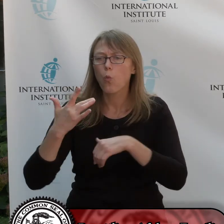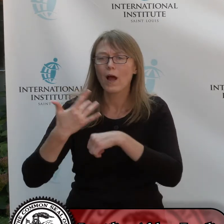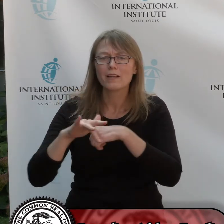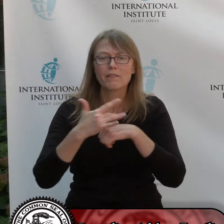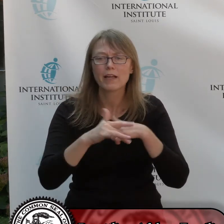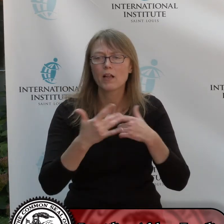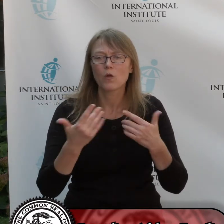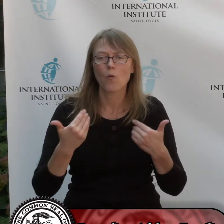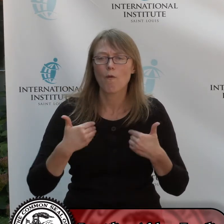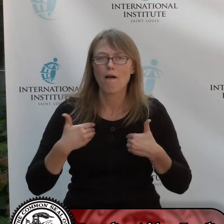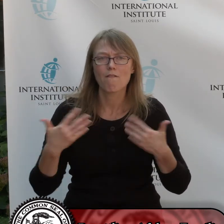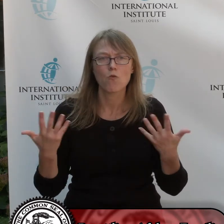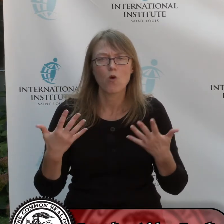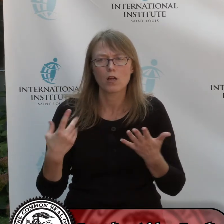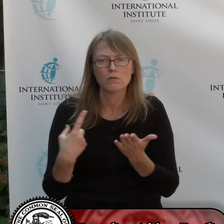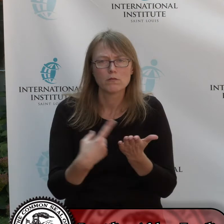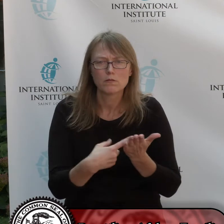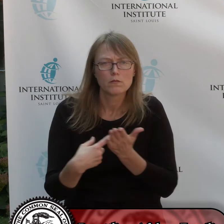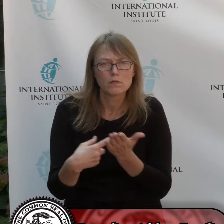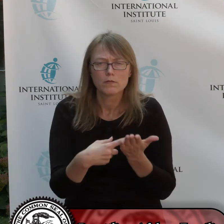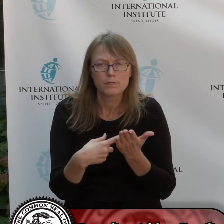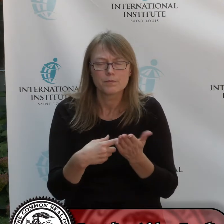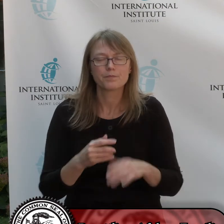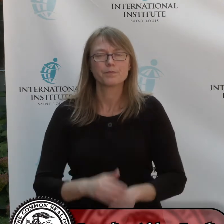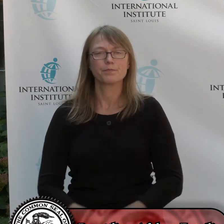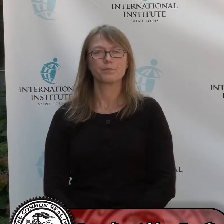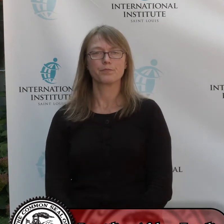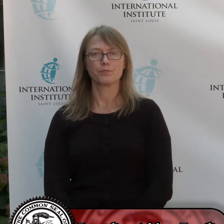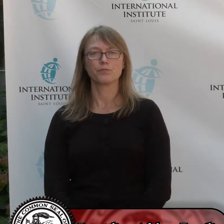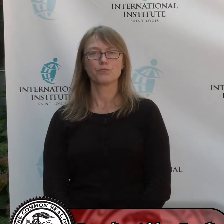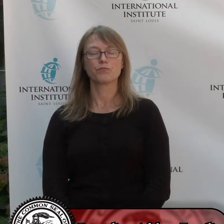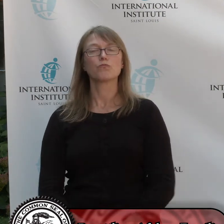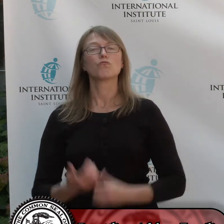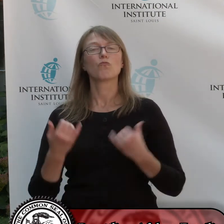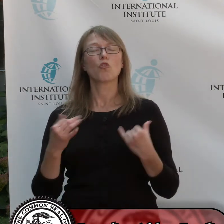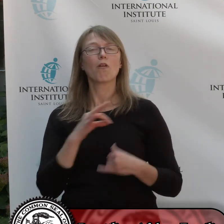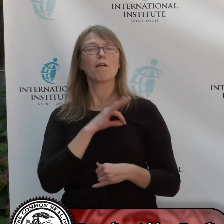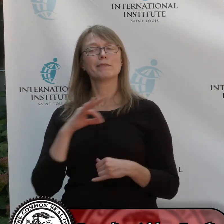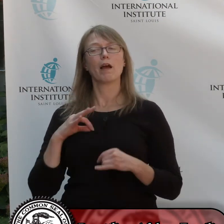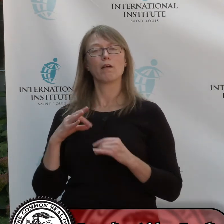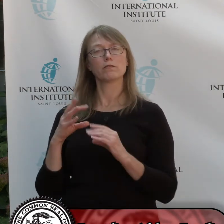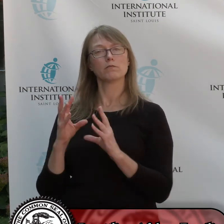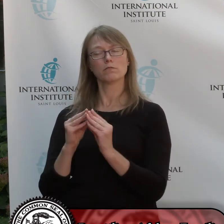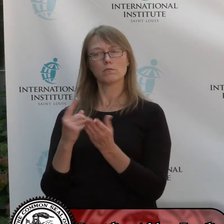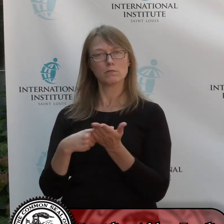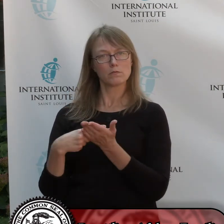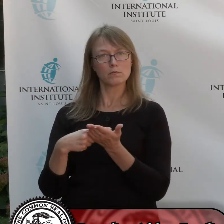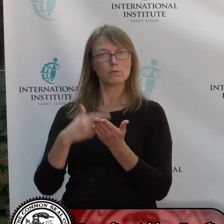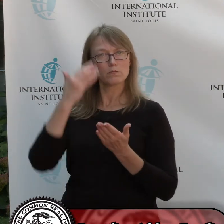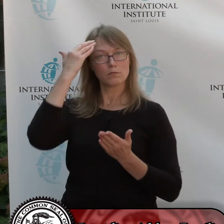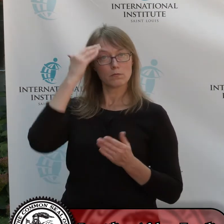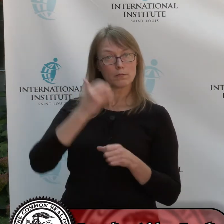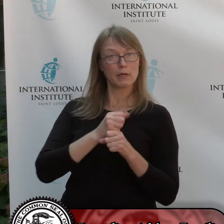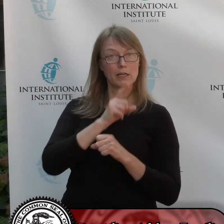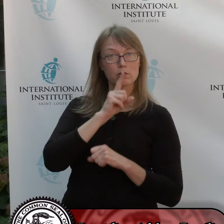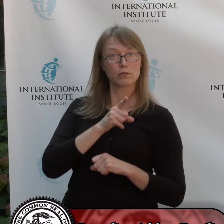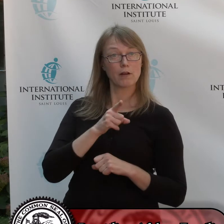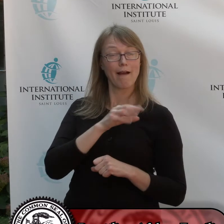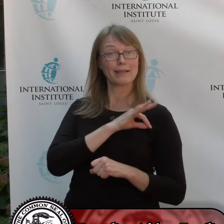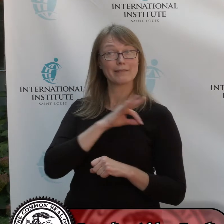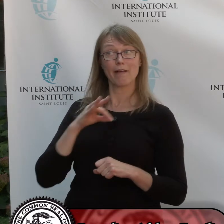Our teams, our staff is stretched now, ensuring that we have people at the airport picking